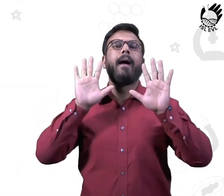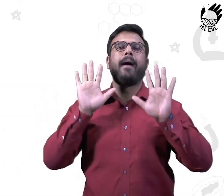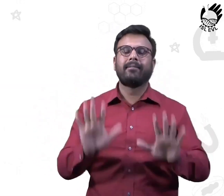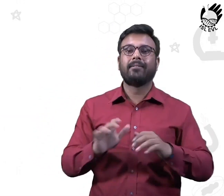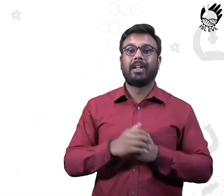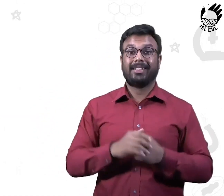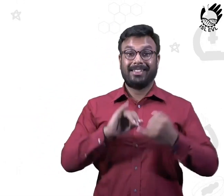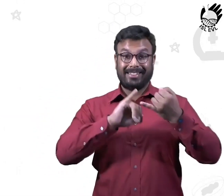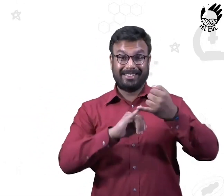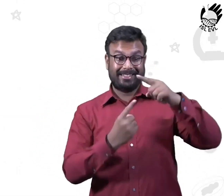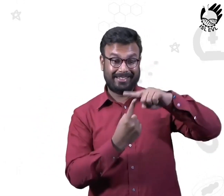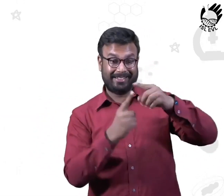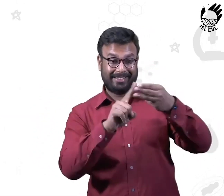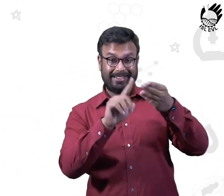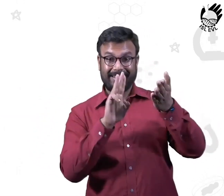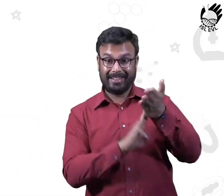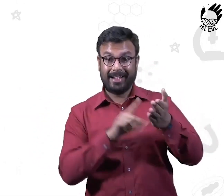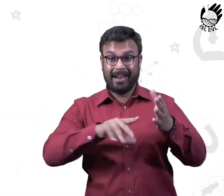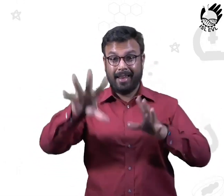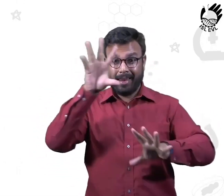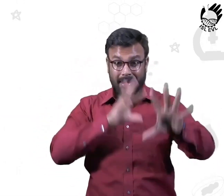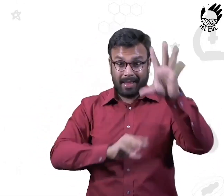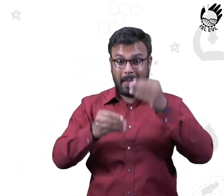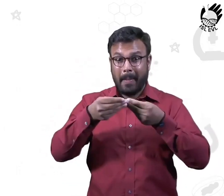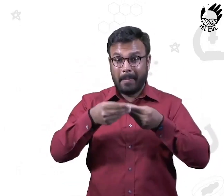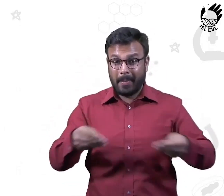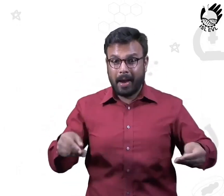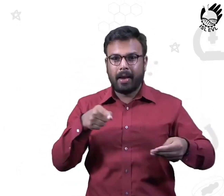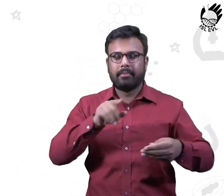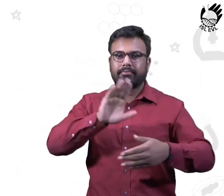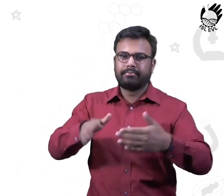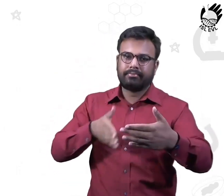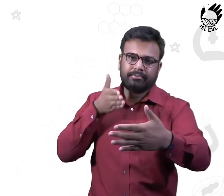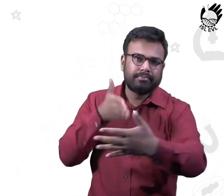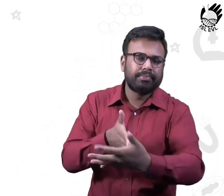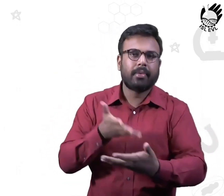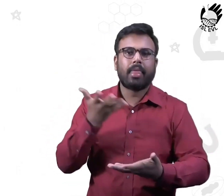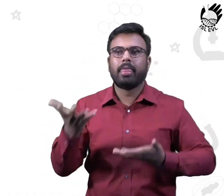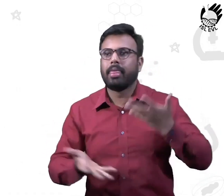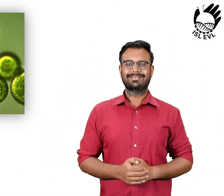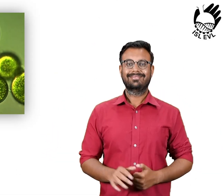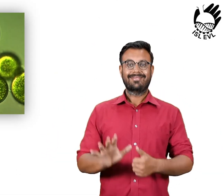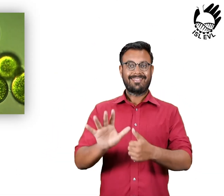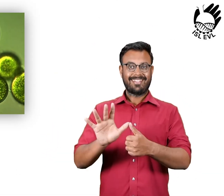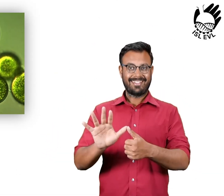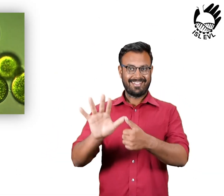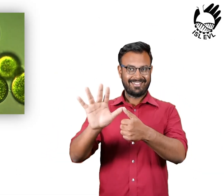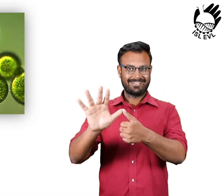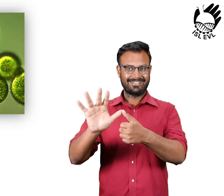STEM subjects. About a hundred science that express basic science terms like algae, protein, or